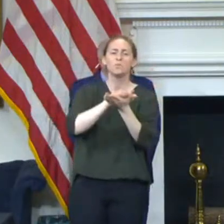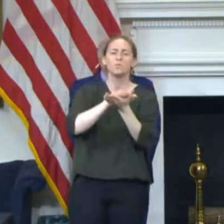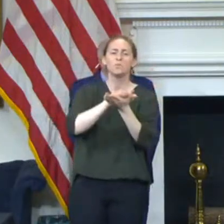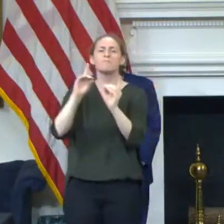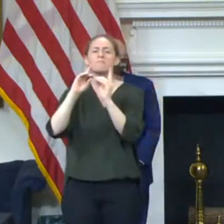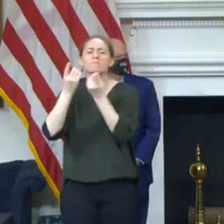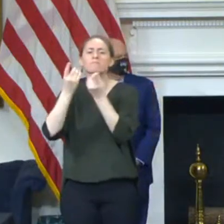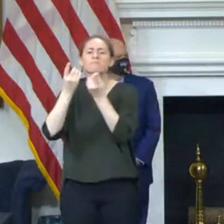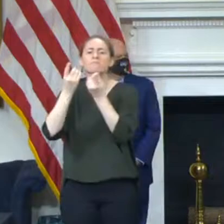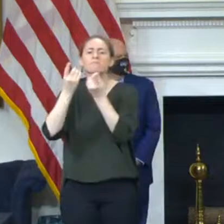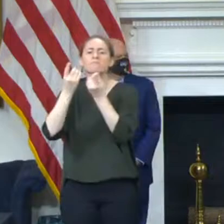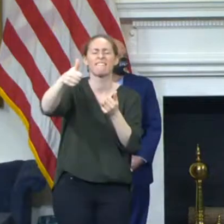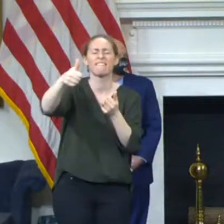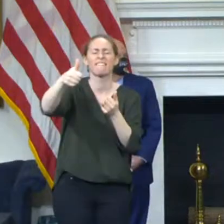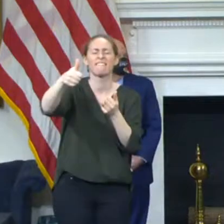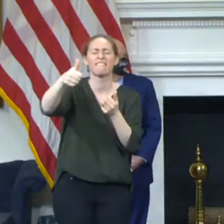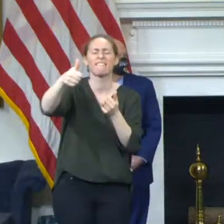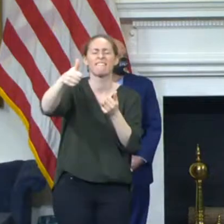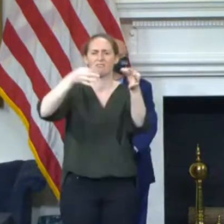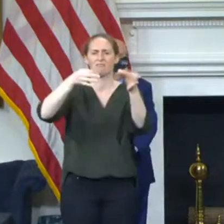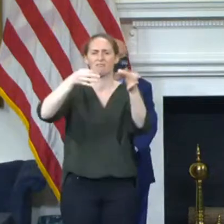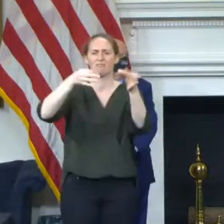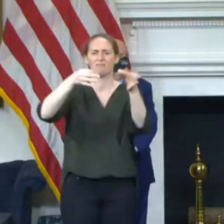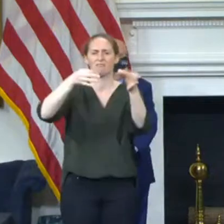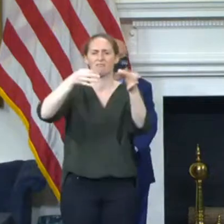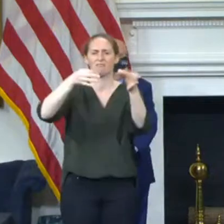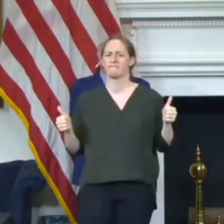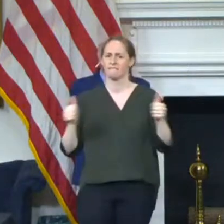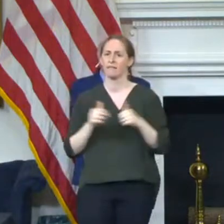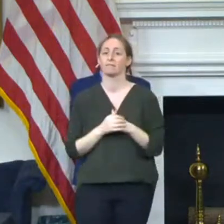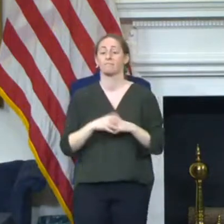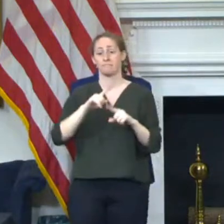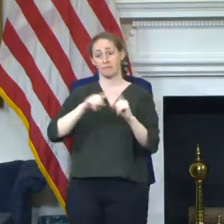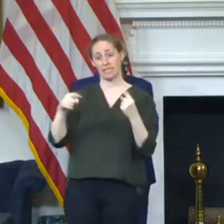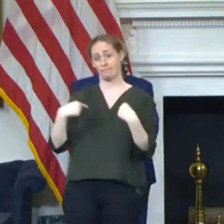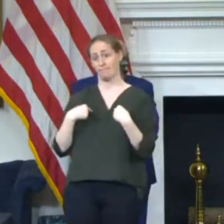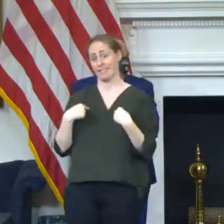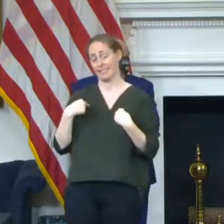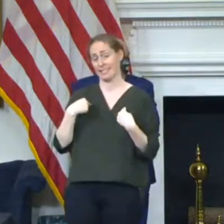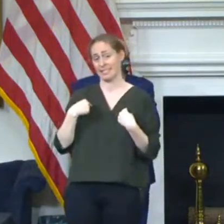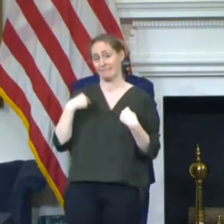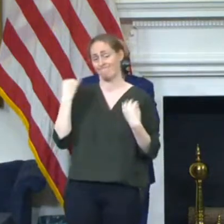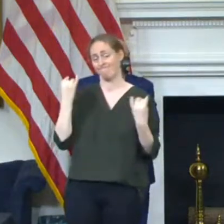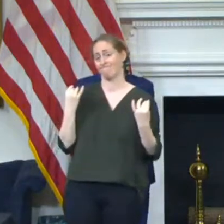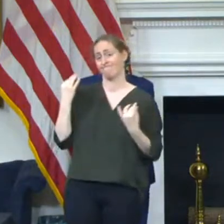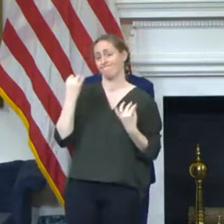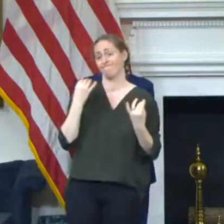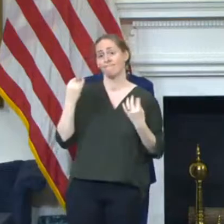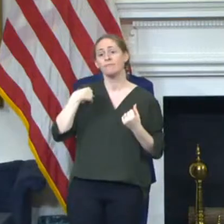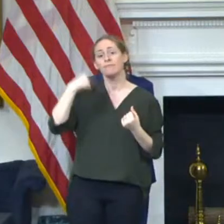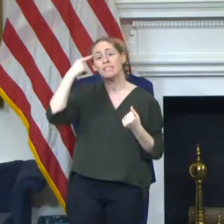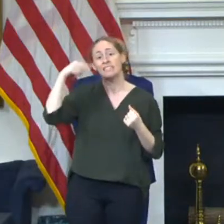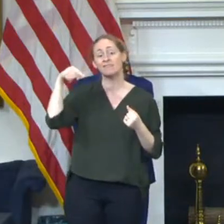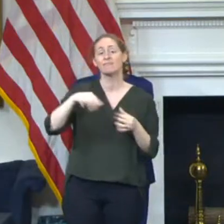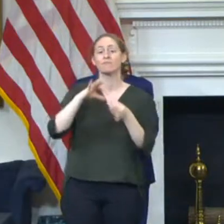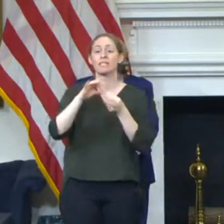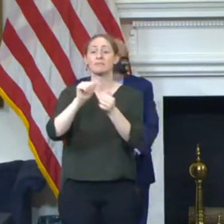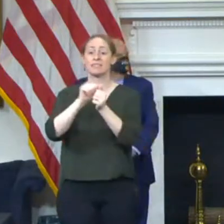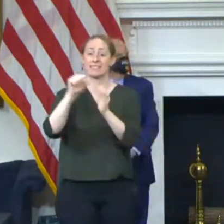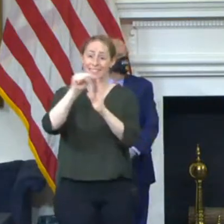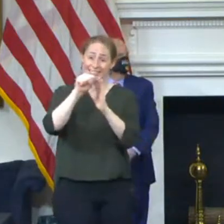encourage is that, you know, as we balance all of the different actions that different counties are taking,